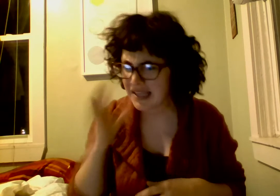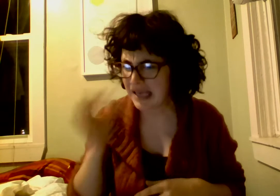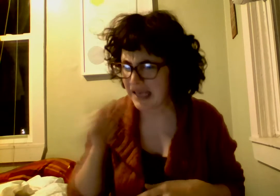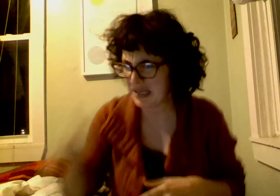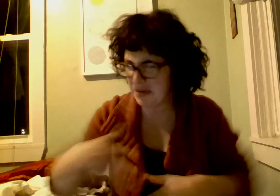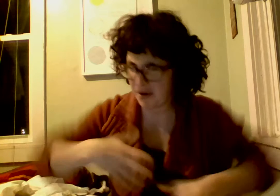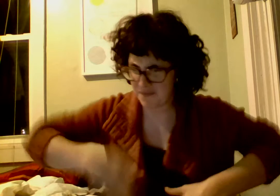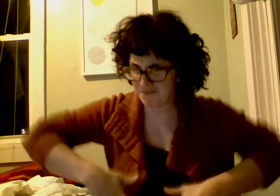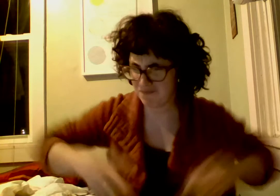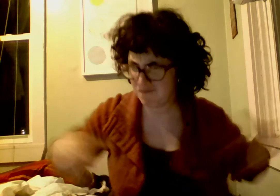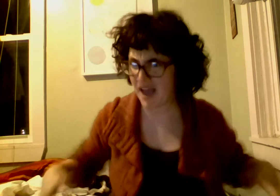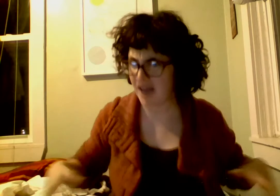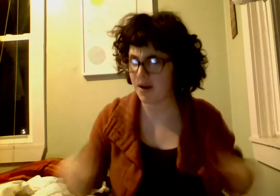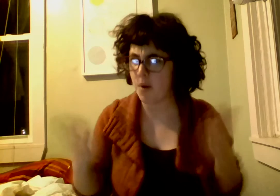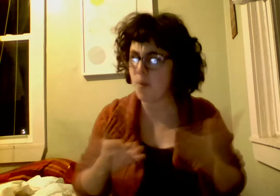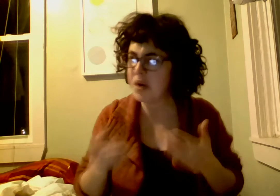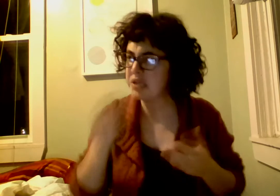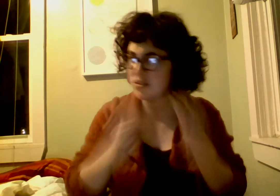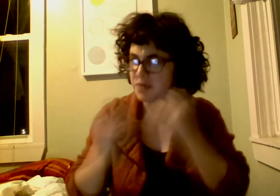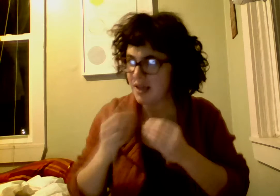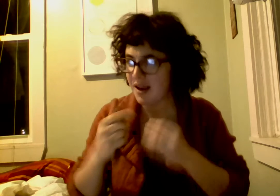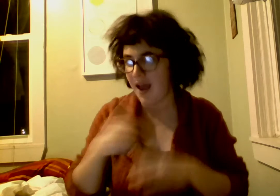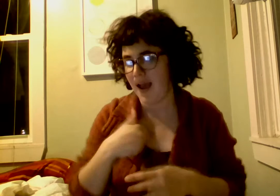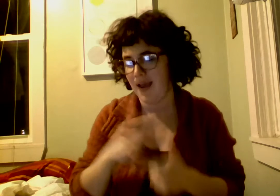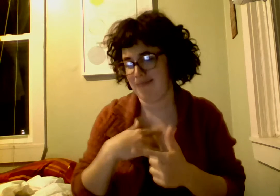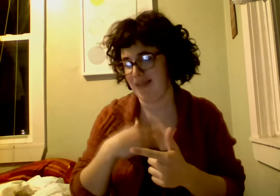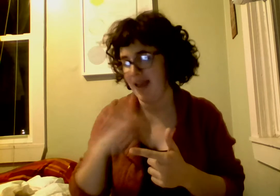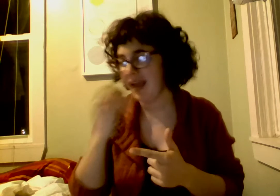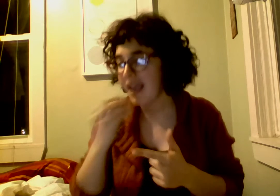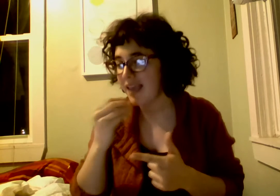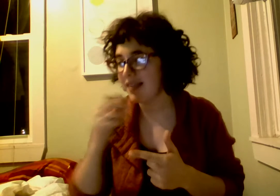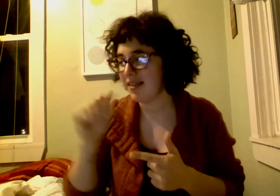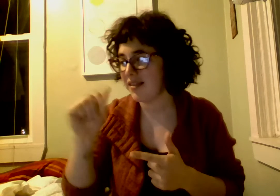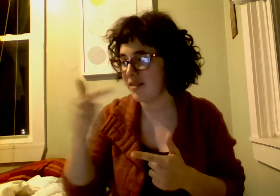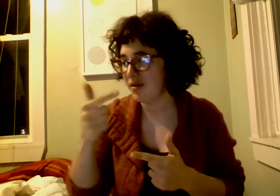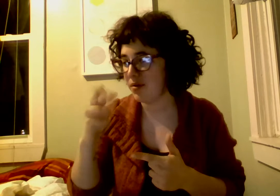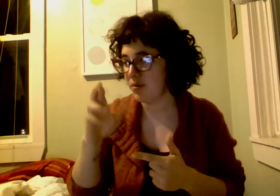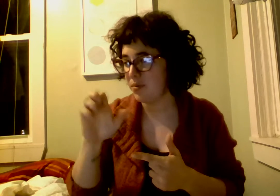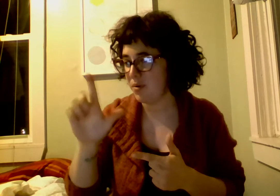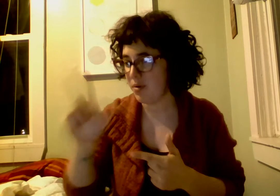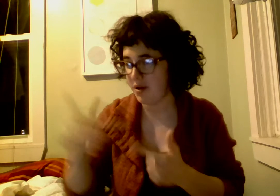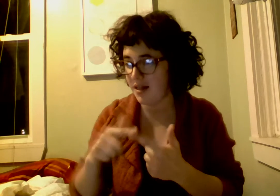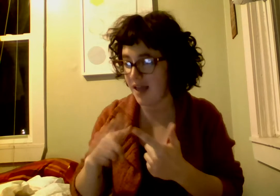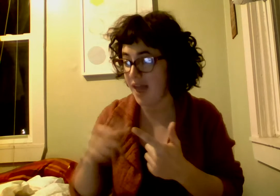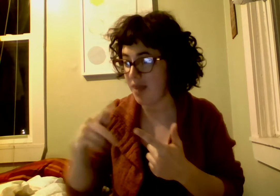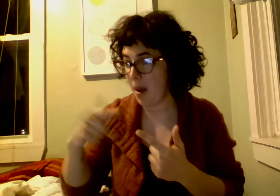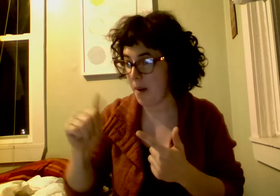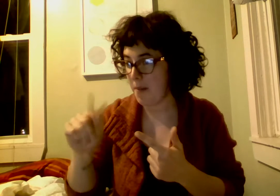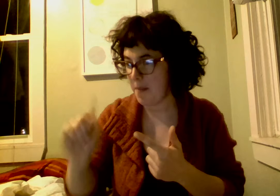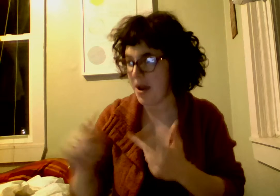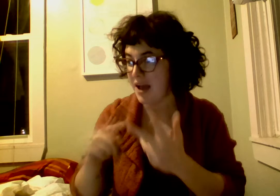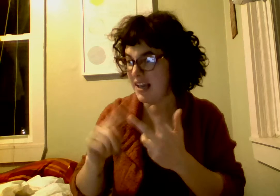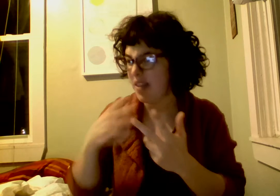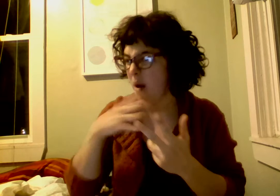cat said, I ate the gruel and the pot and the old woman too, and now I'm going to eat